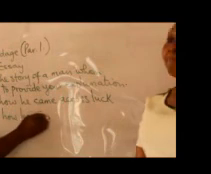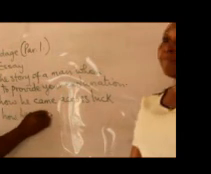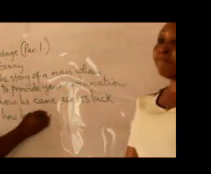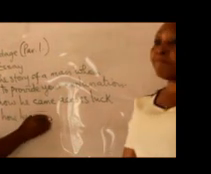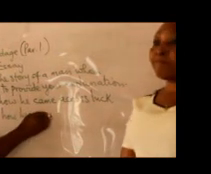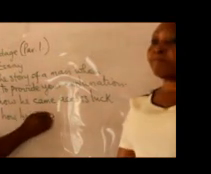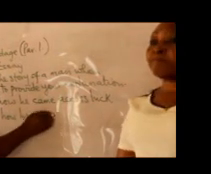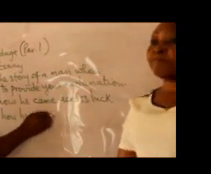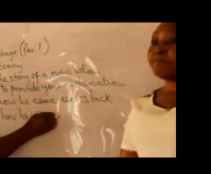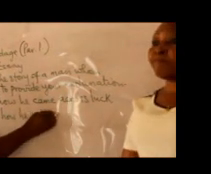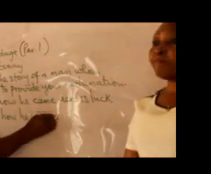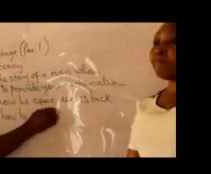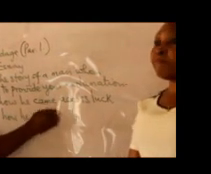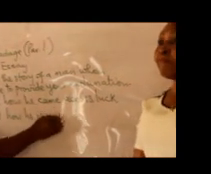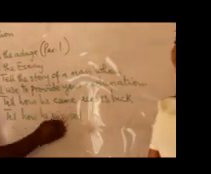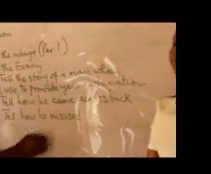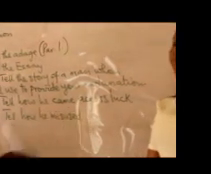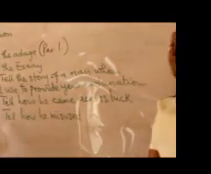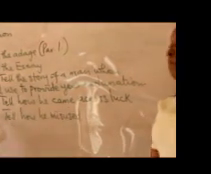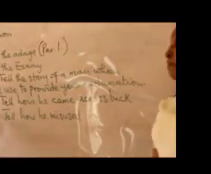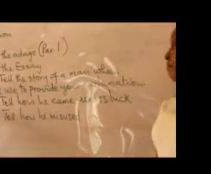misused